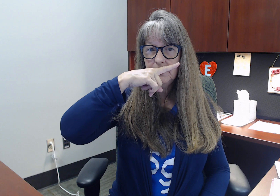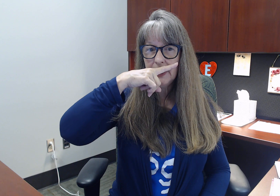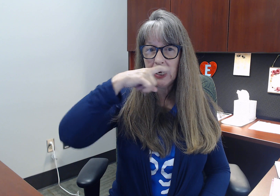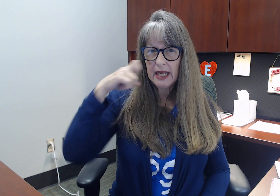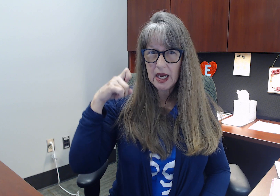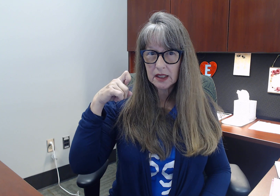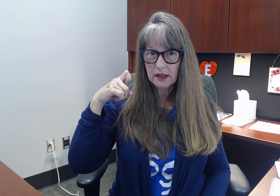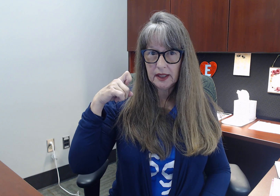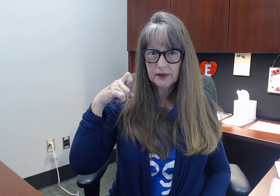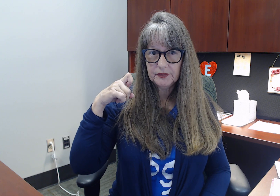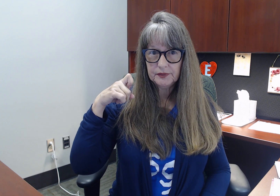and ugly.